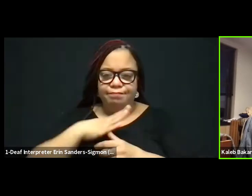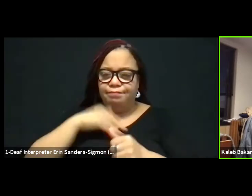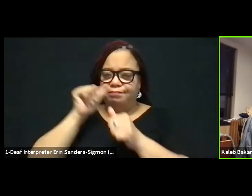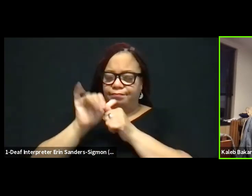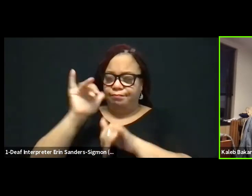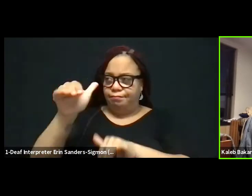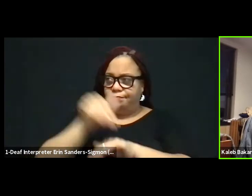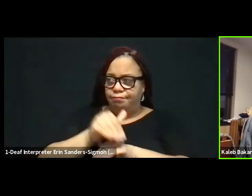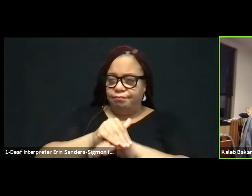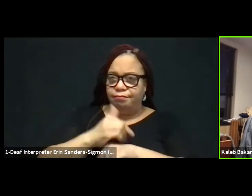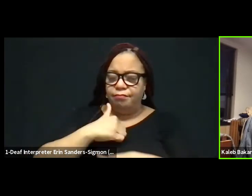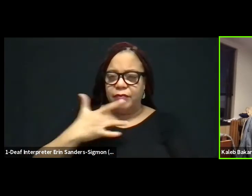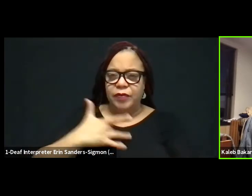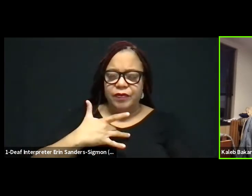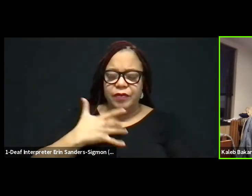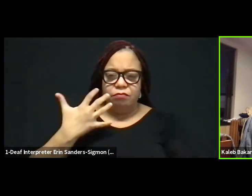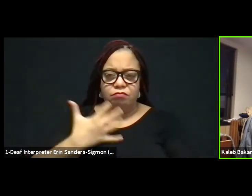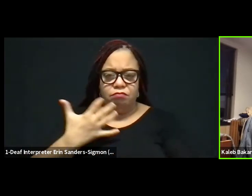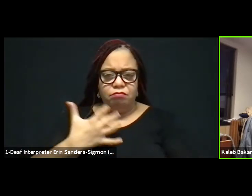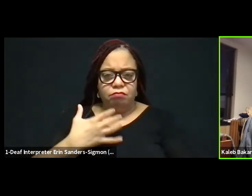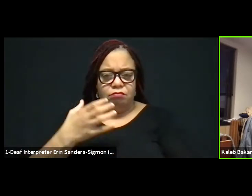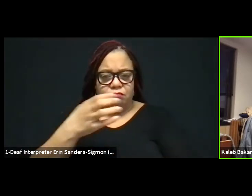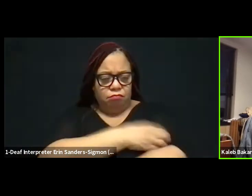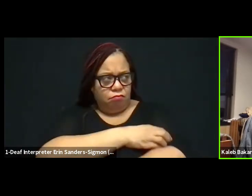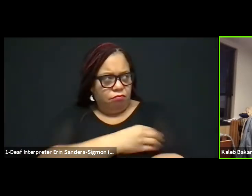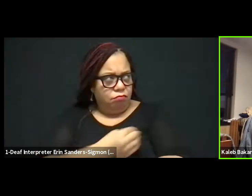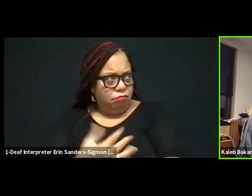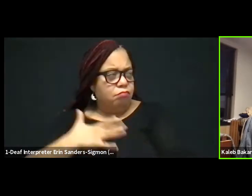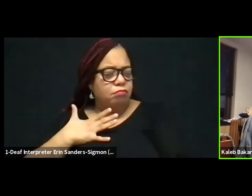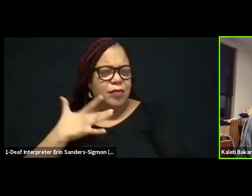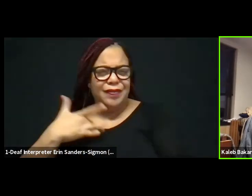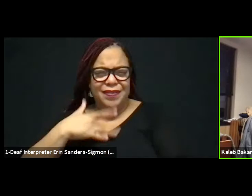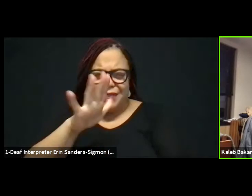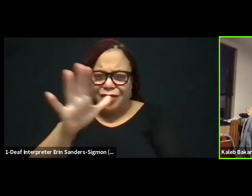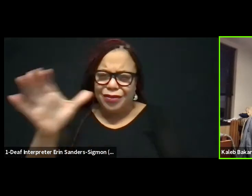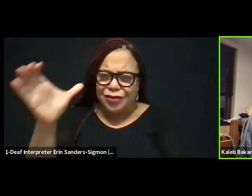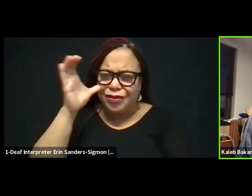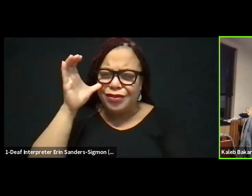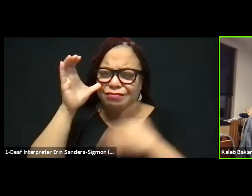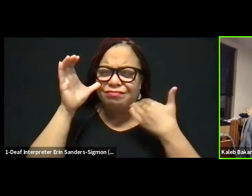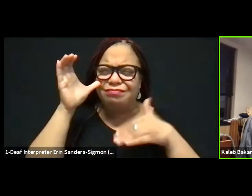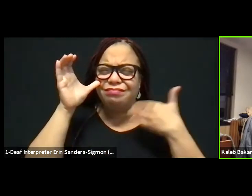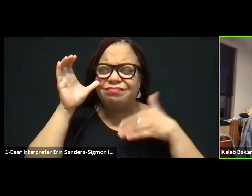community with folk as we marched through the dead snow of Chicago winter,